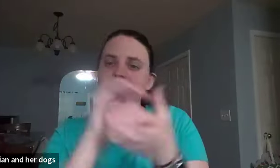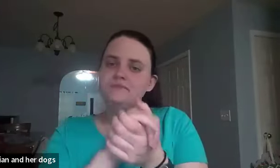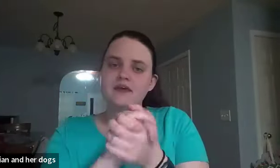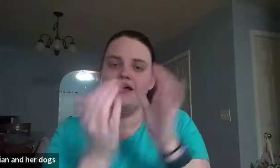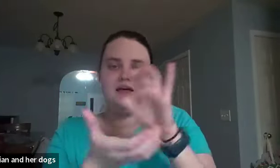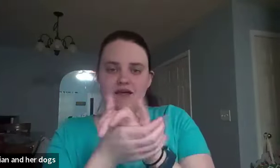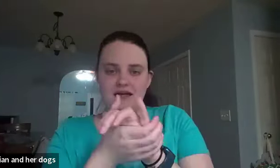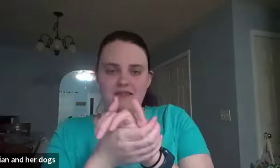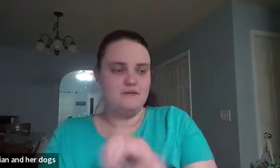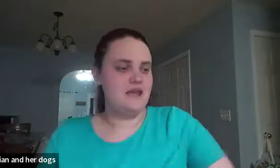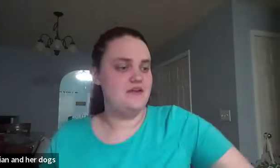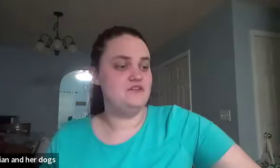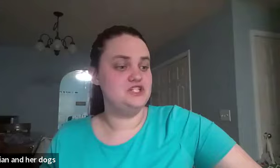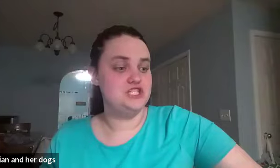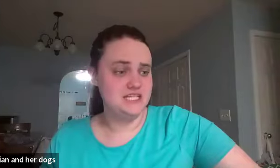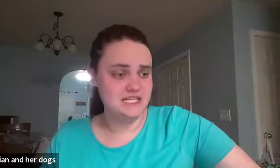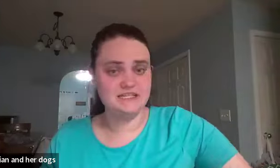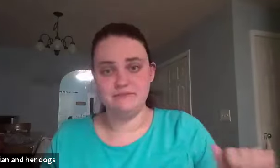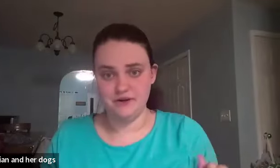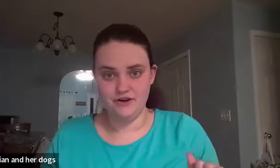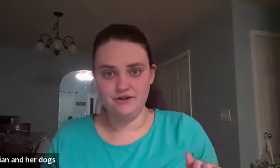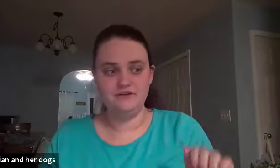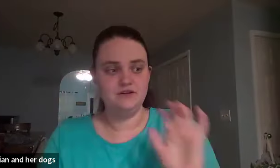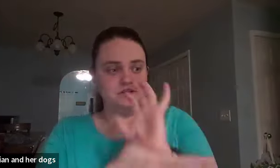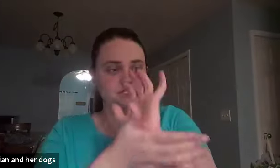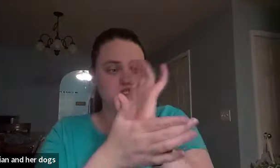apparently. Then we had the cheeseburger,